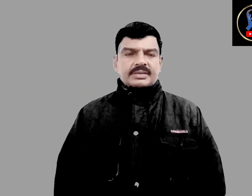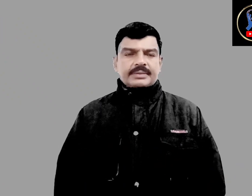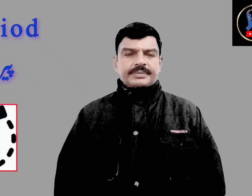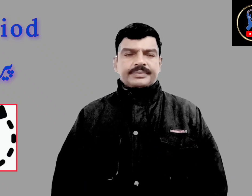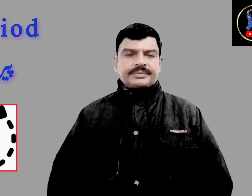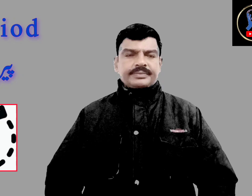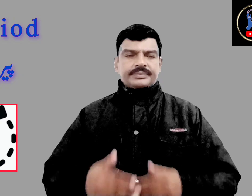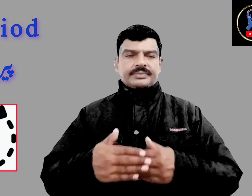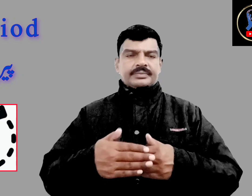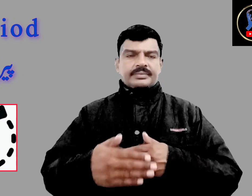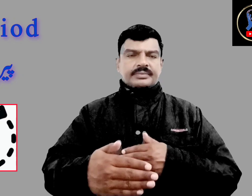periods,